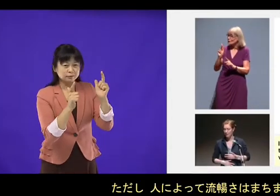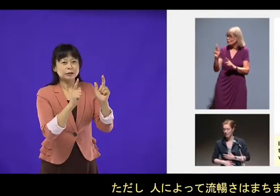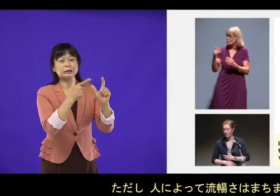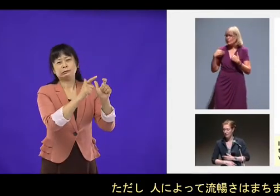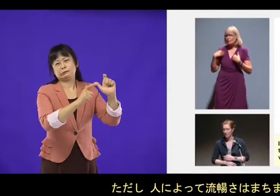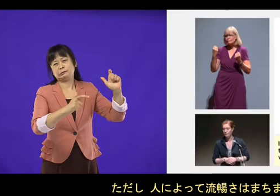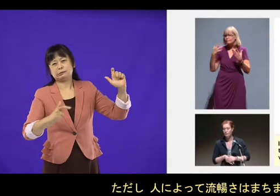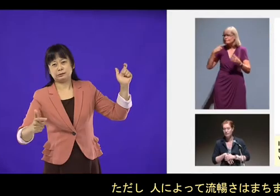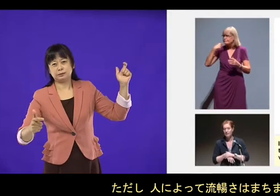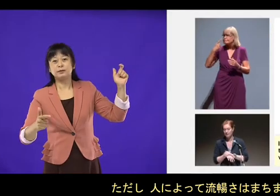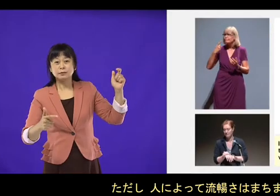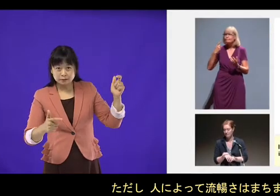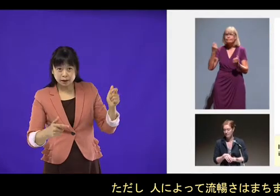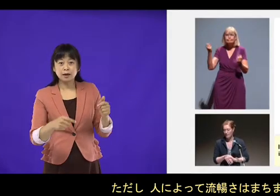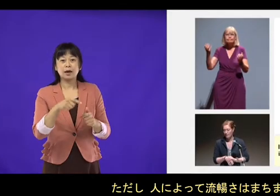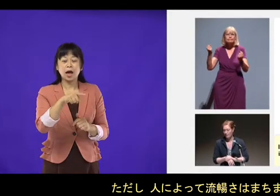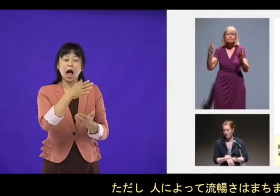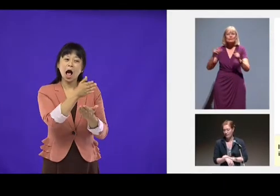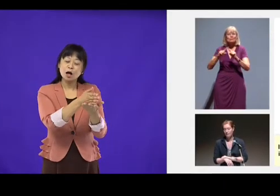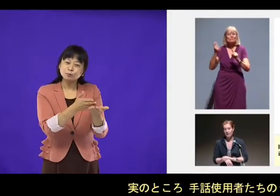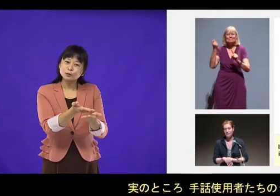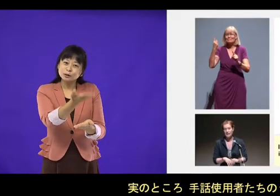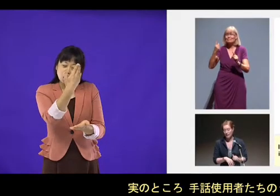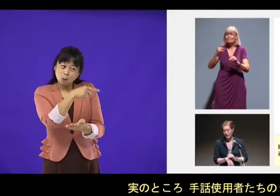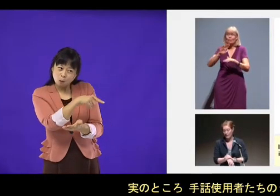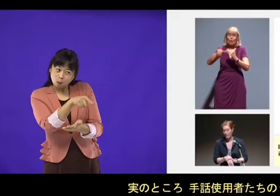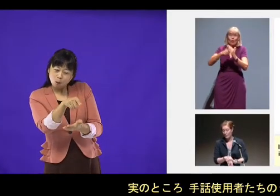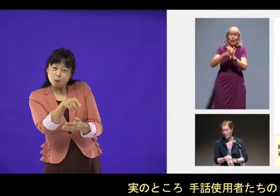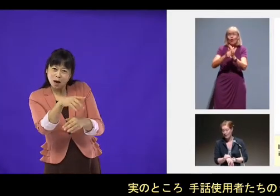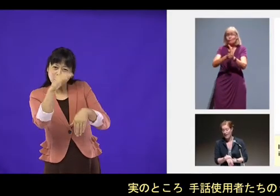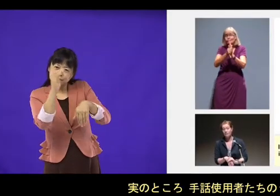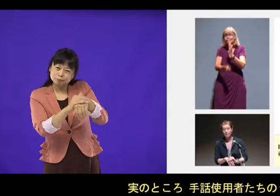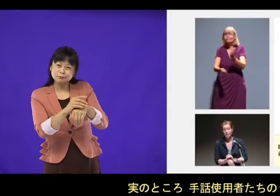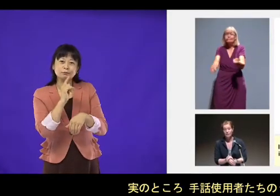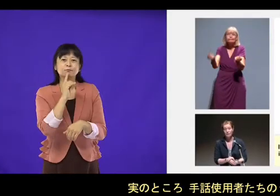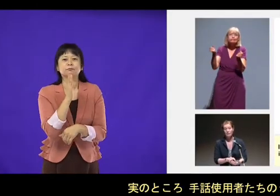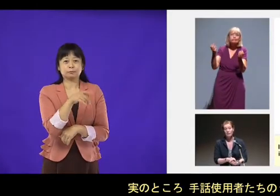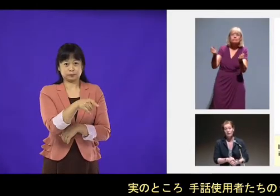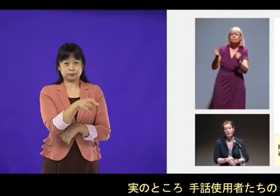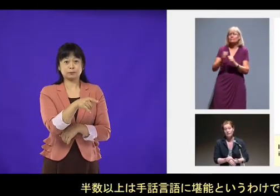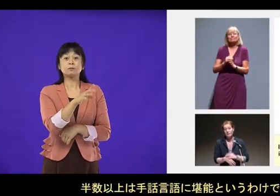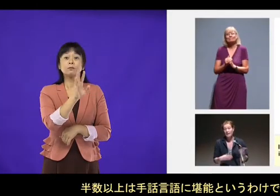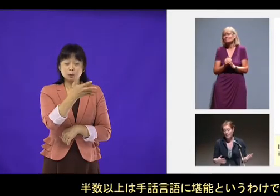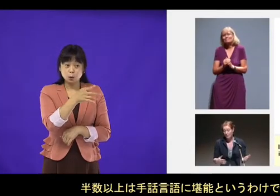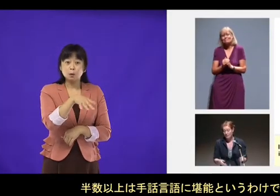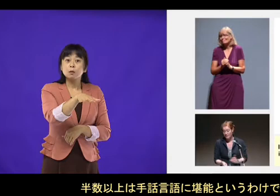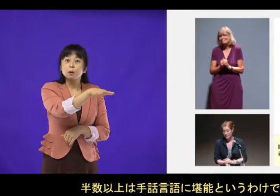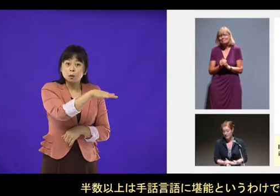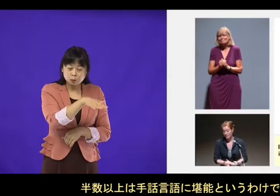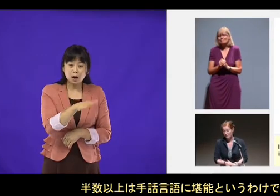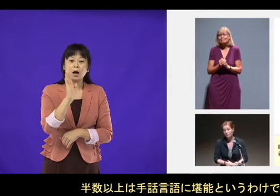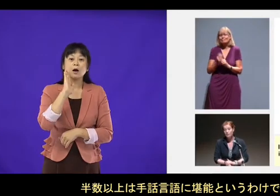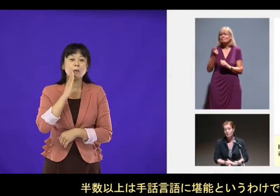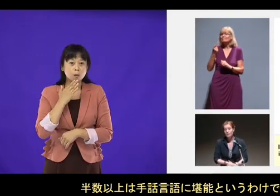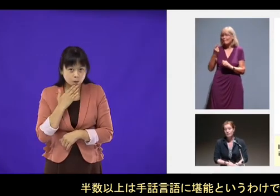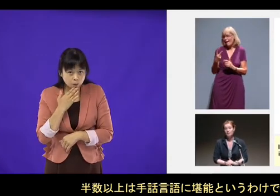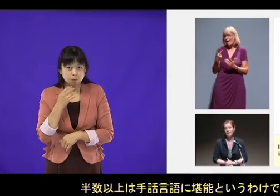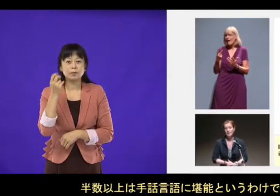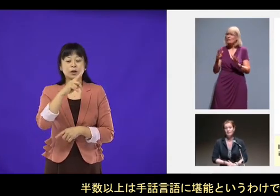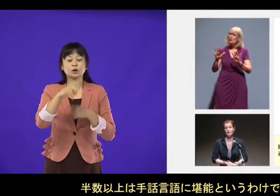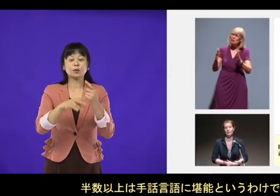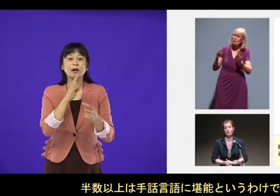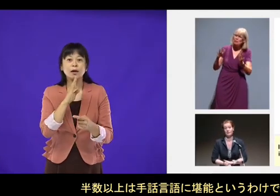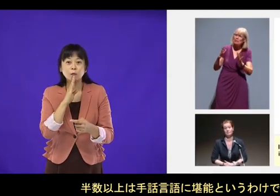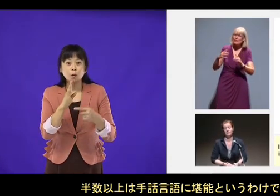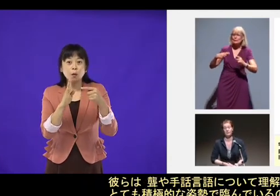of fluency. And in fact, more than half of the signing community is a non-fluent